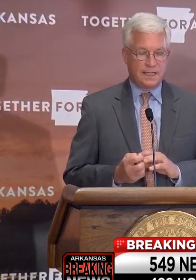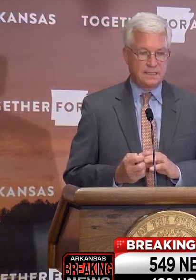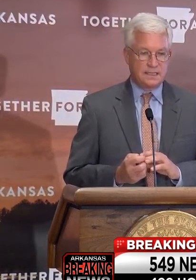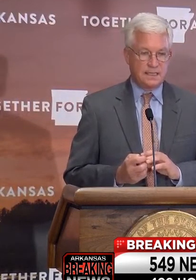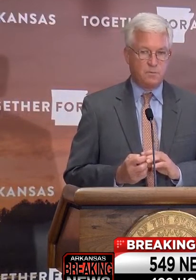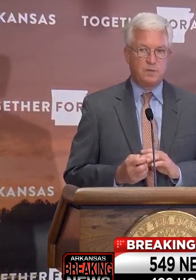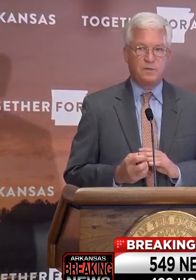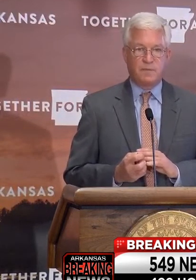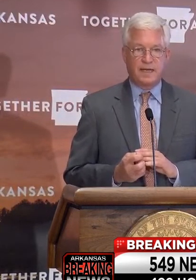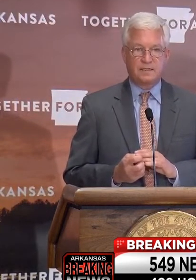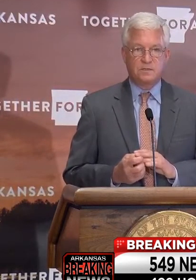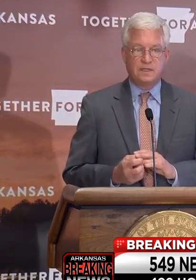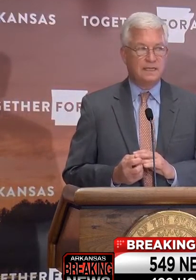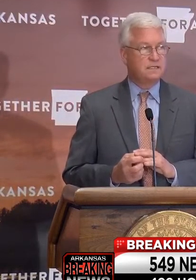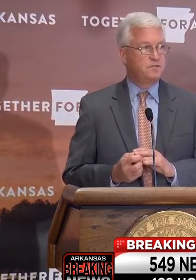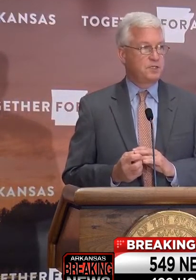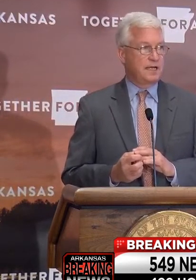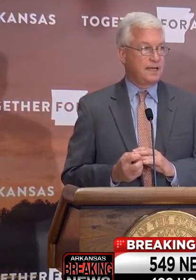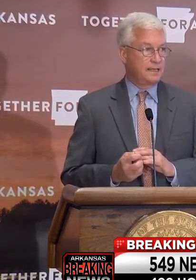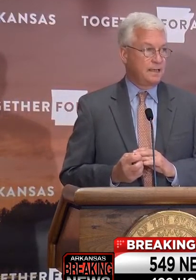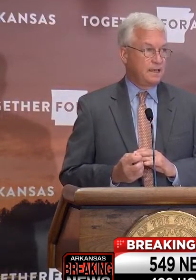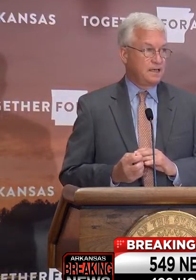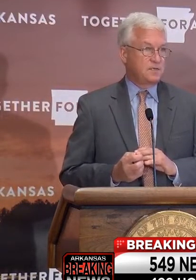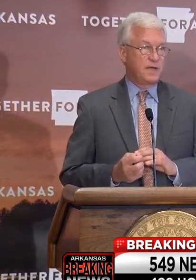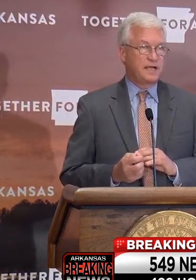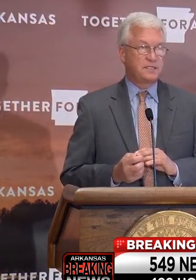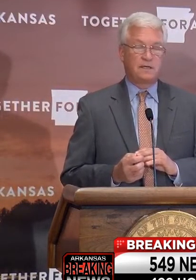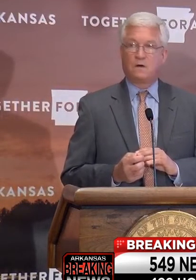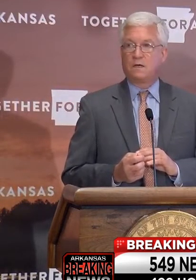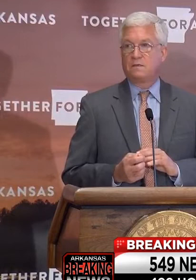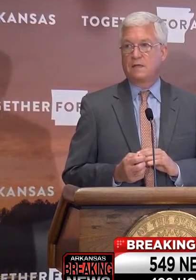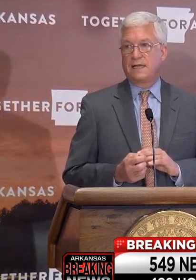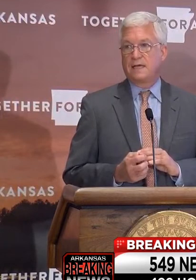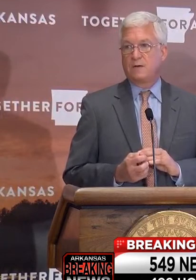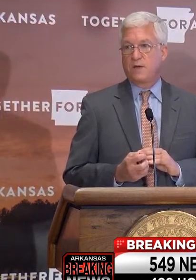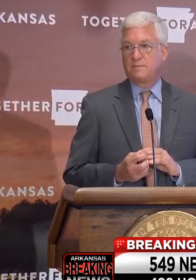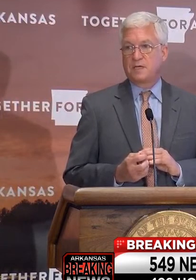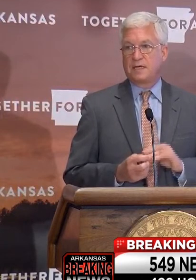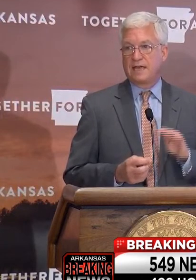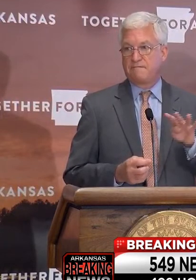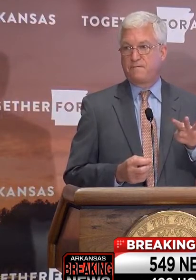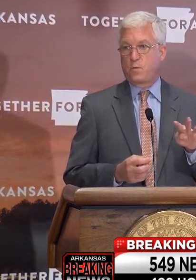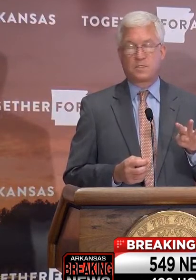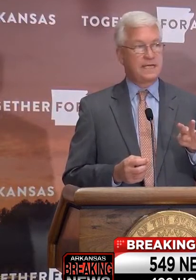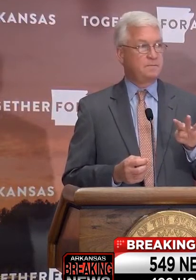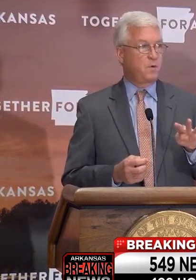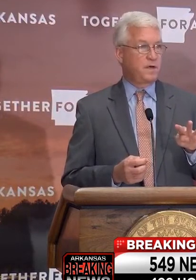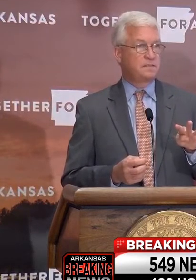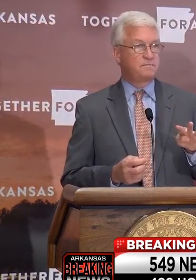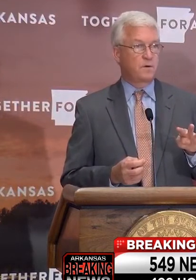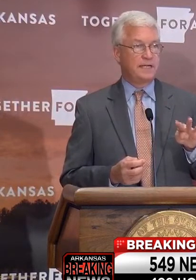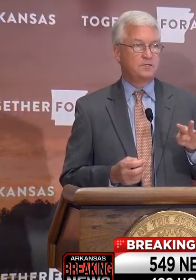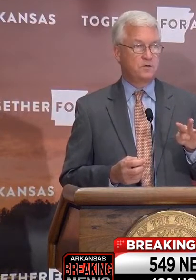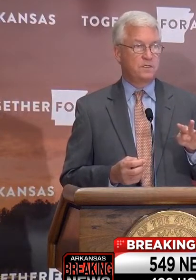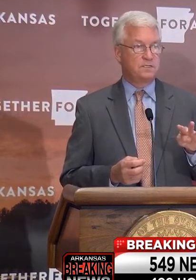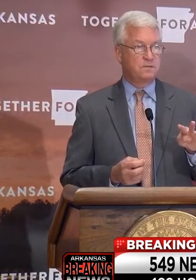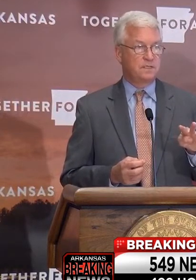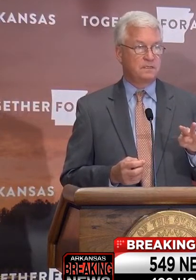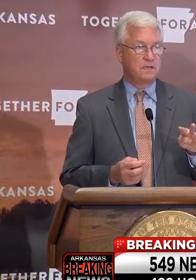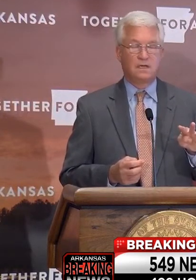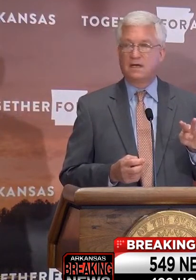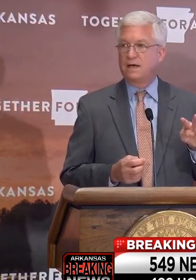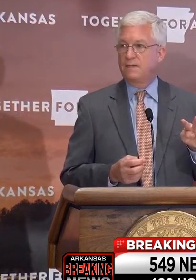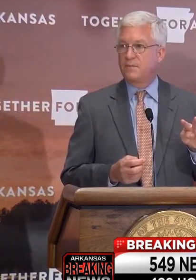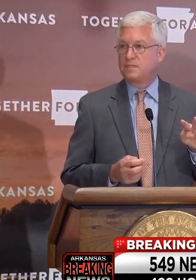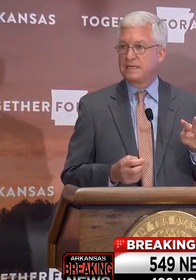our ACI team. We went back to the end of July. So we actually on the ACI website have 4 data points for each school